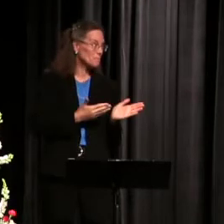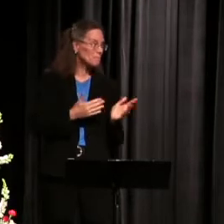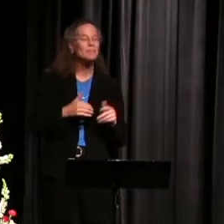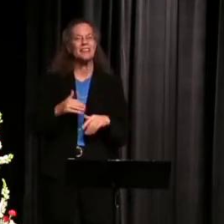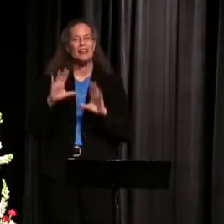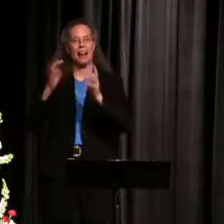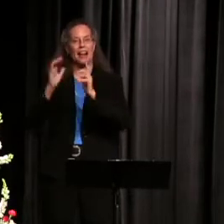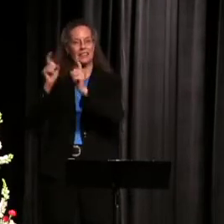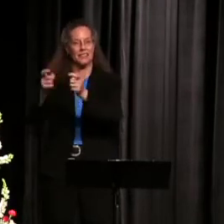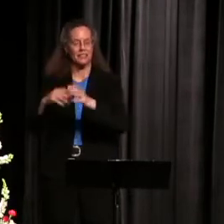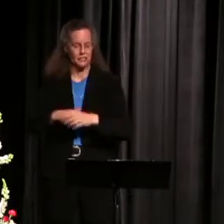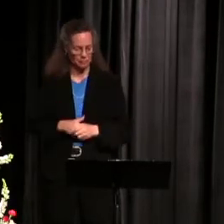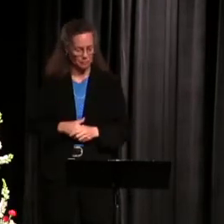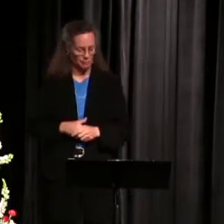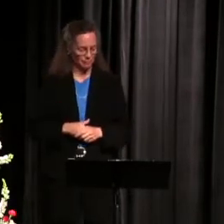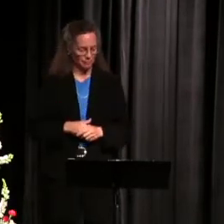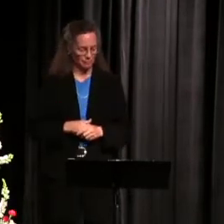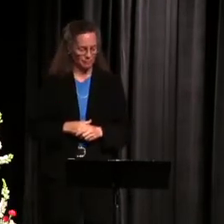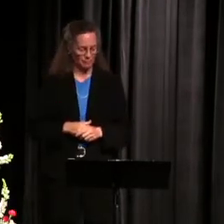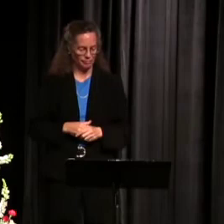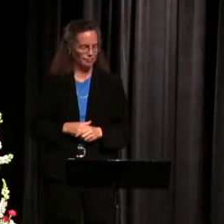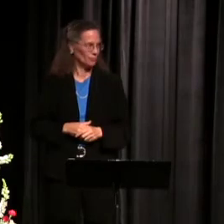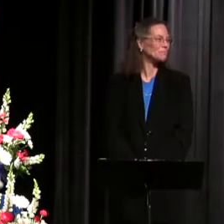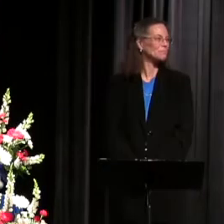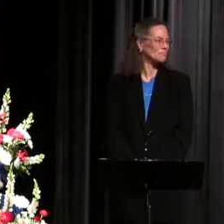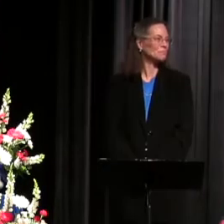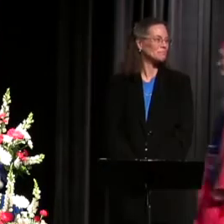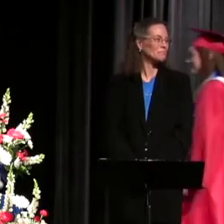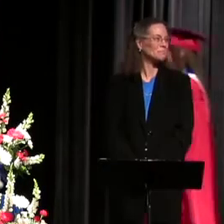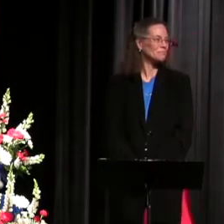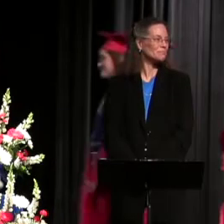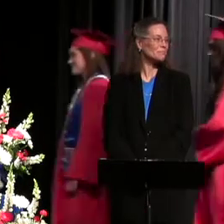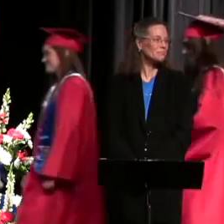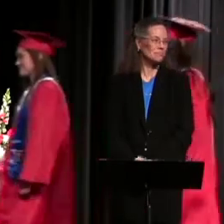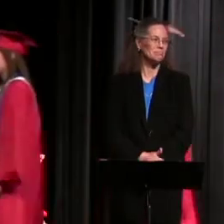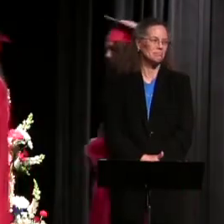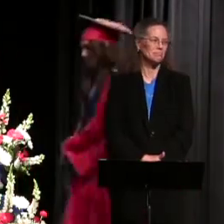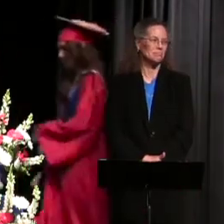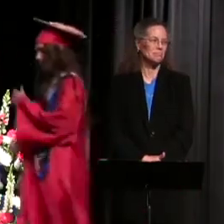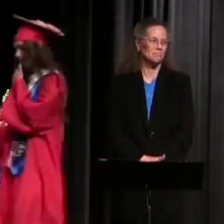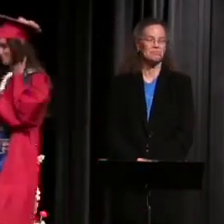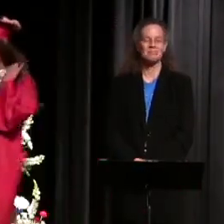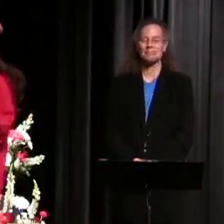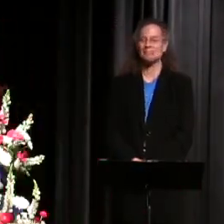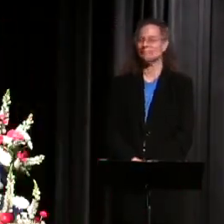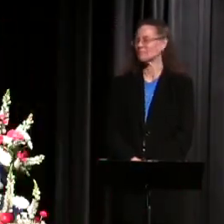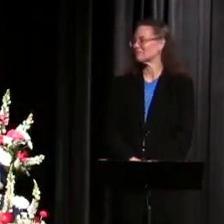gift.